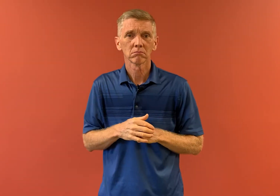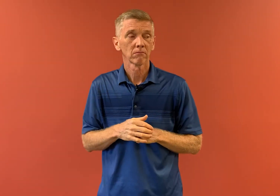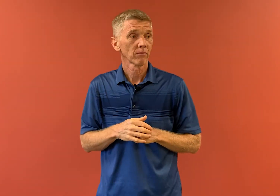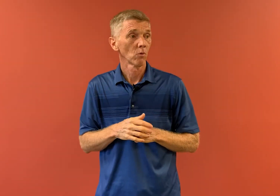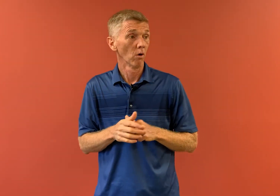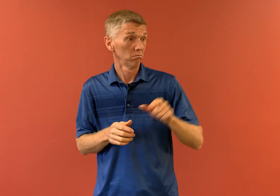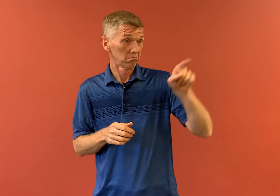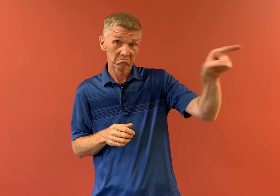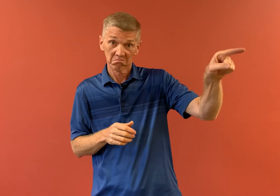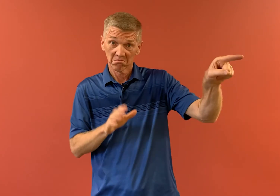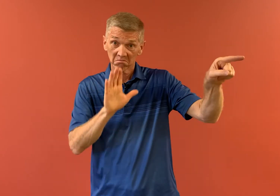Or,